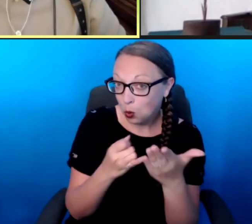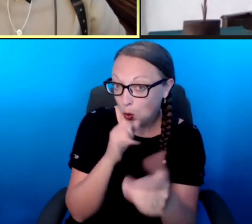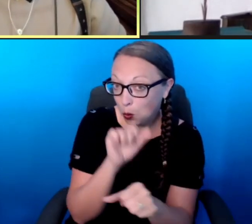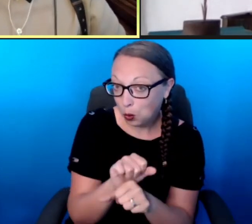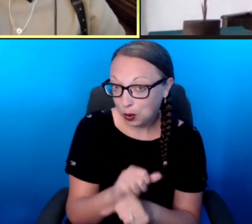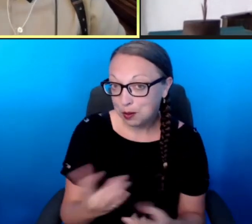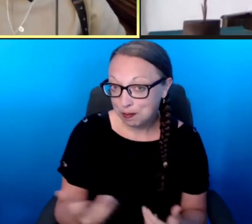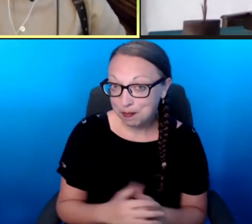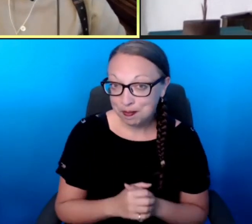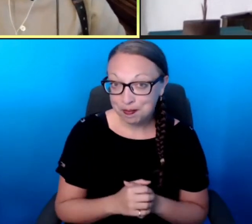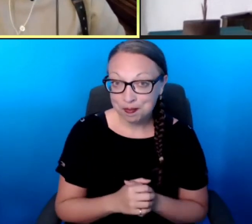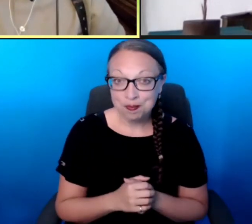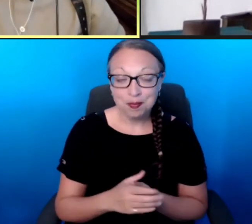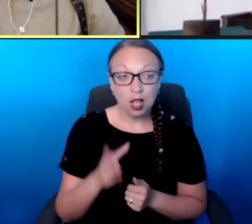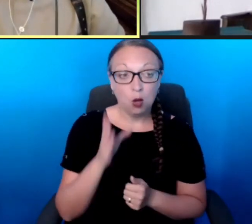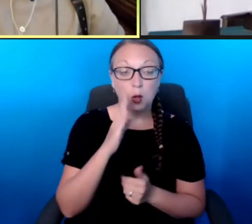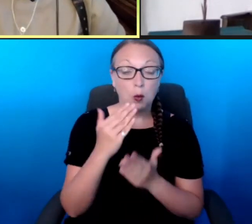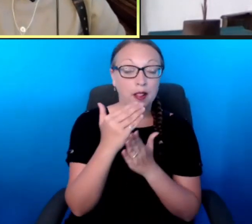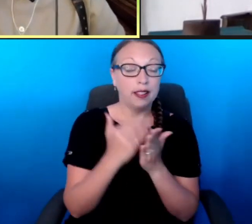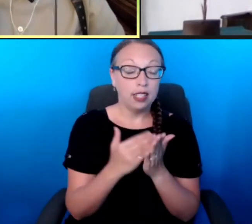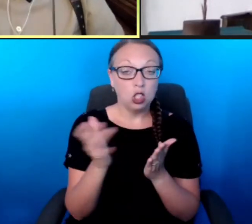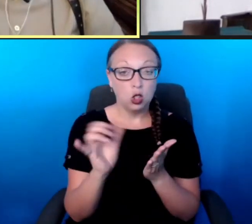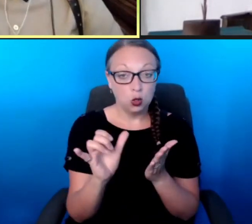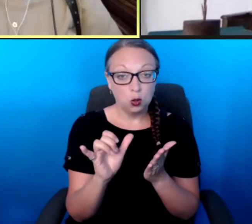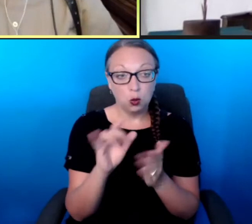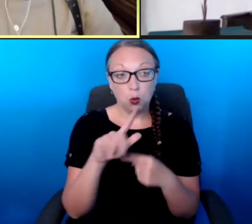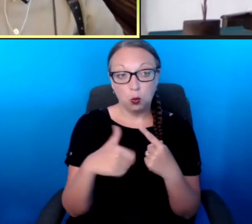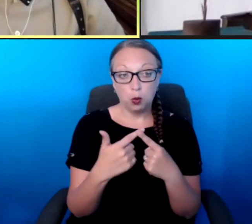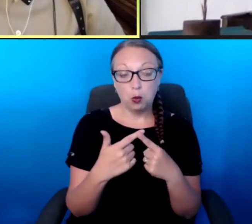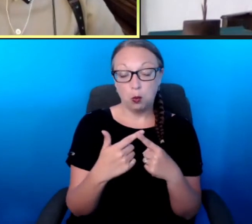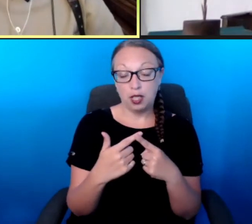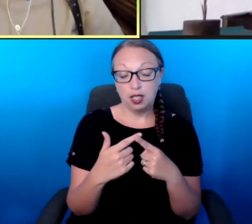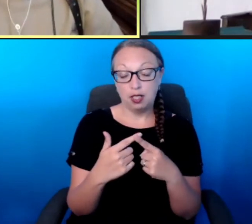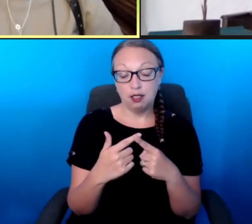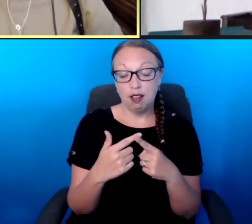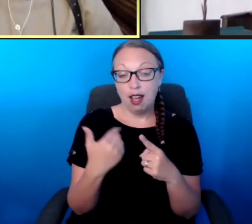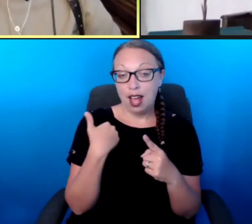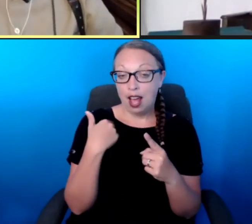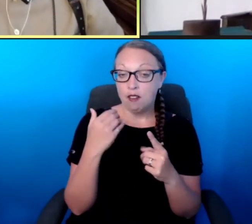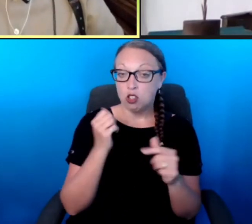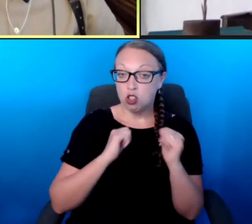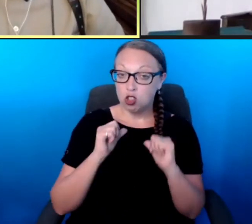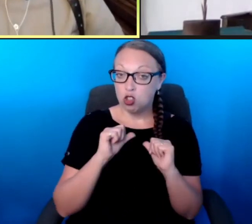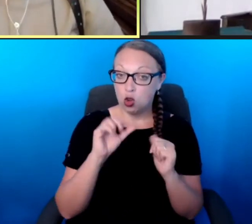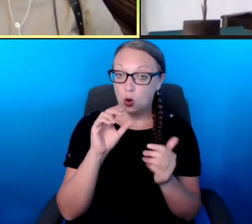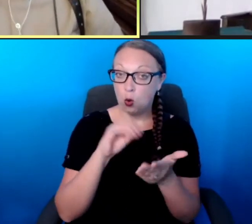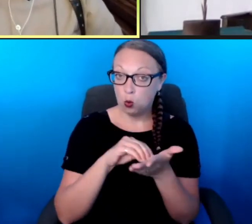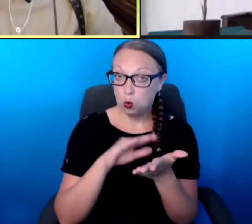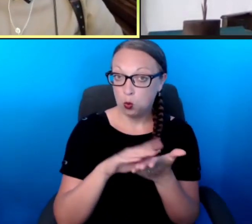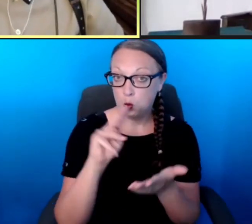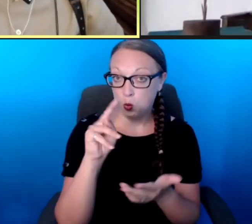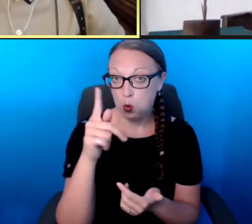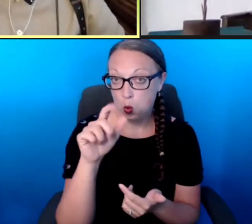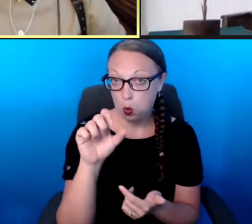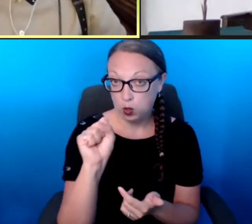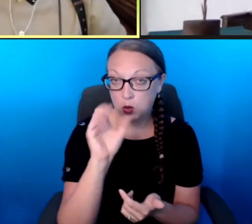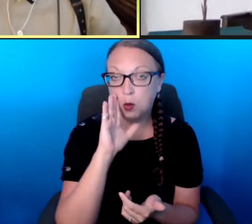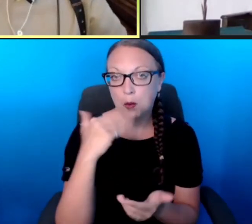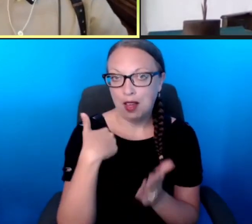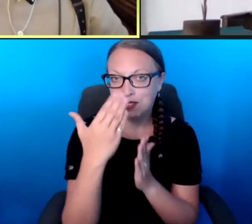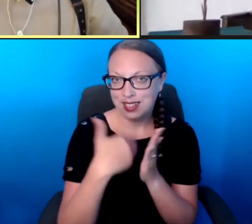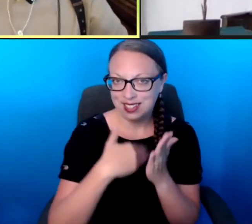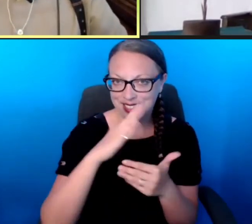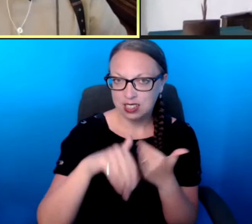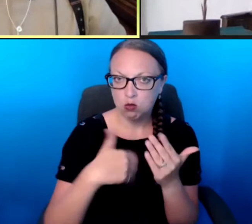art. And we are going to list, when we get the show notes up, which is a goal that we are going to meet, we'll have a list of all of the books